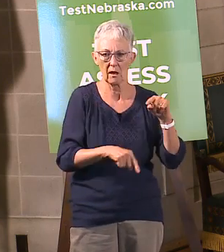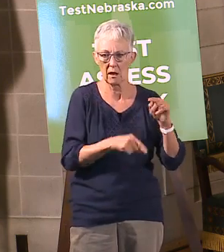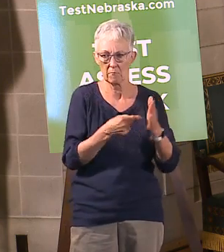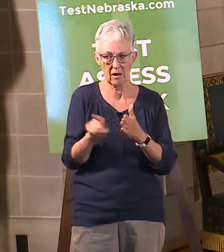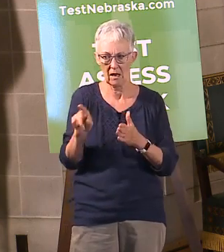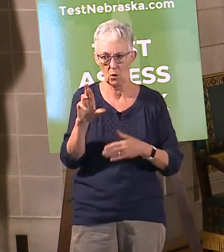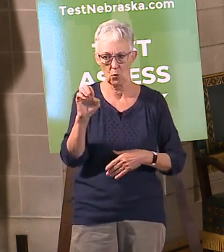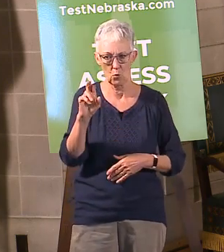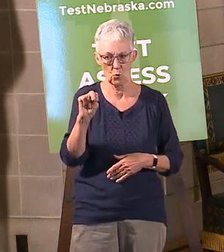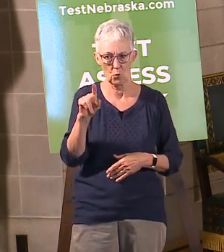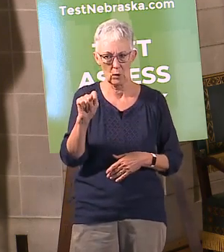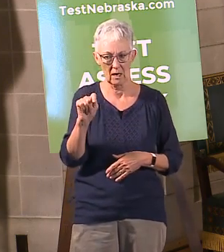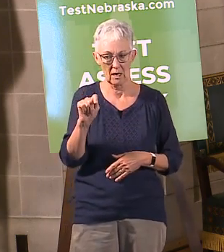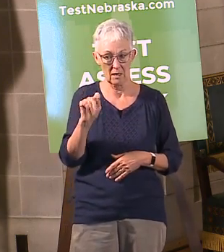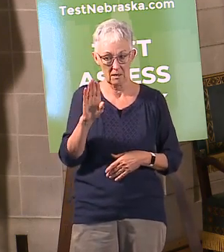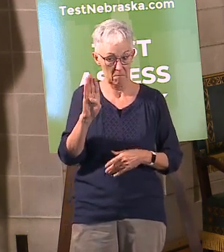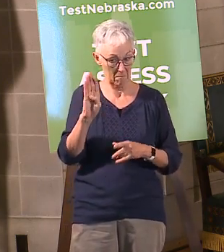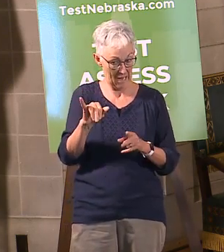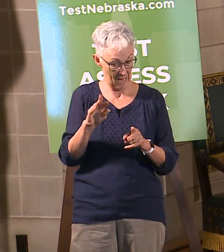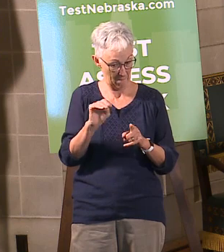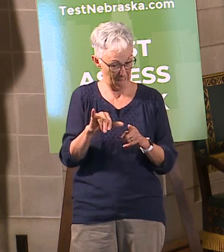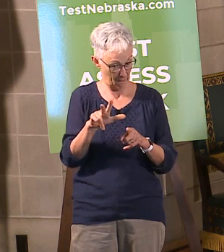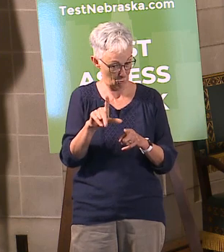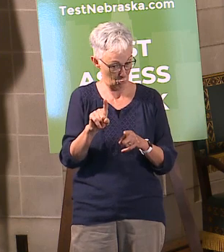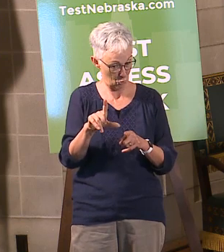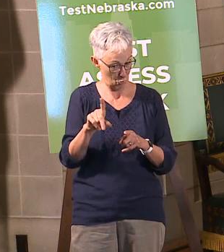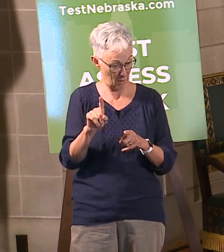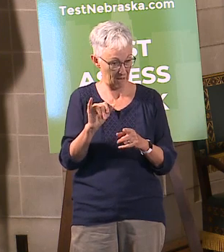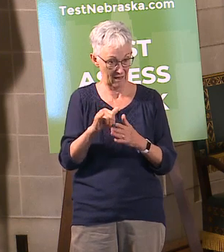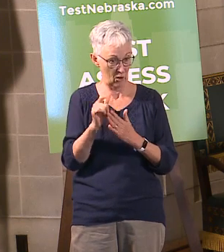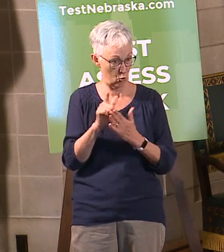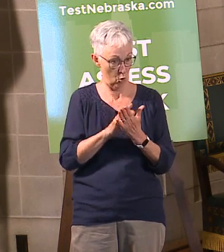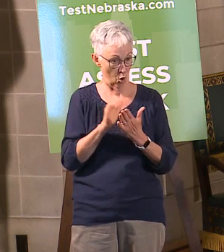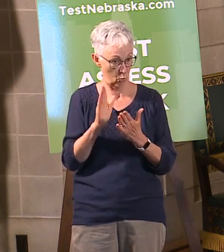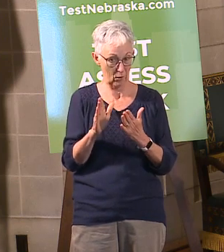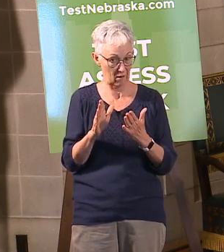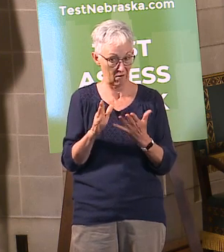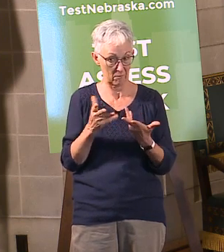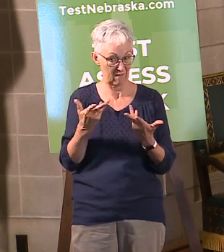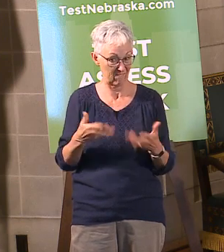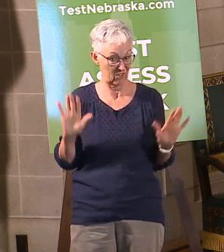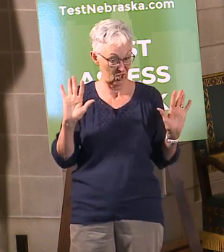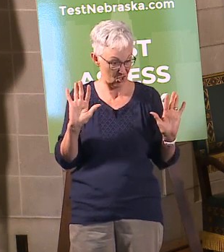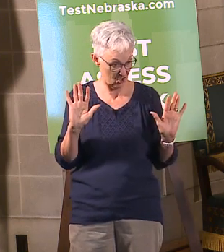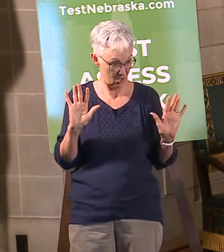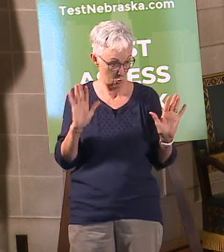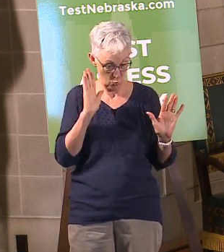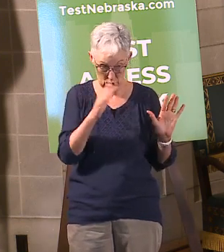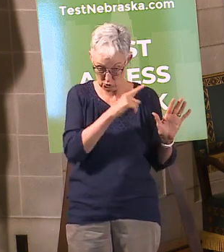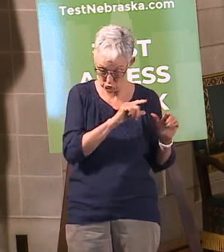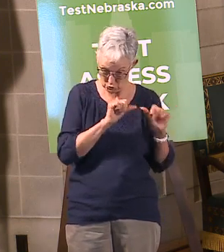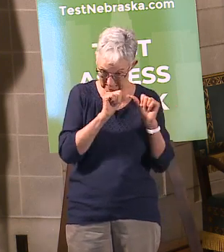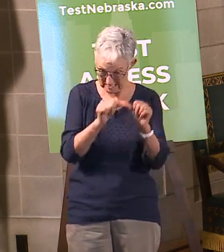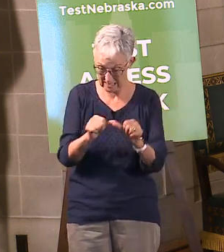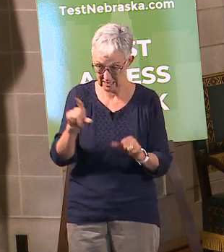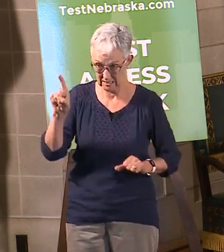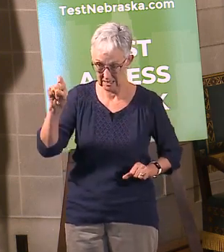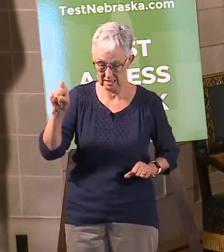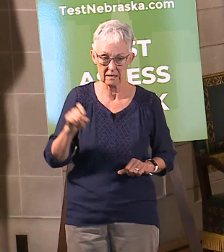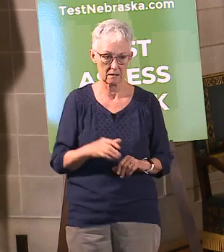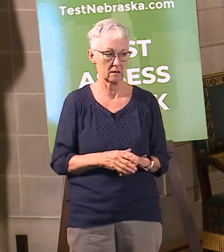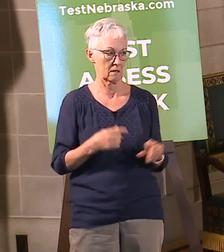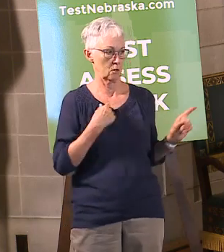tenants? We will be looking at all the executive orders that we have put out there that are set to expire at the end of May. We're